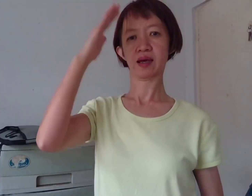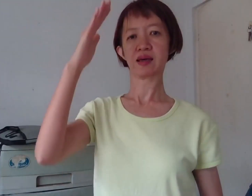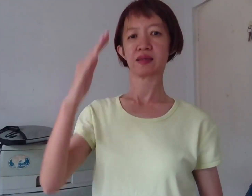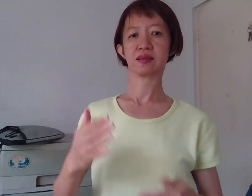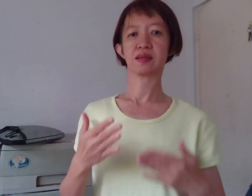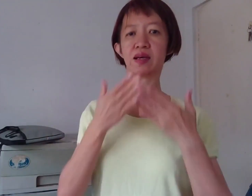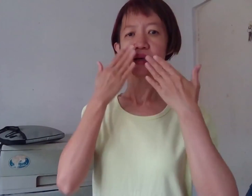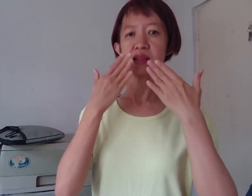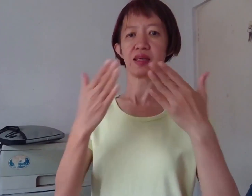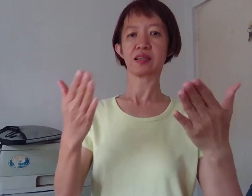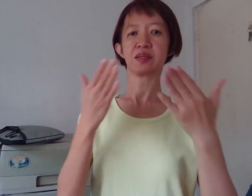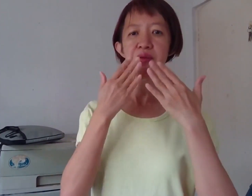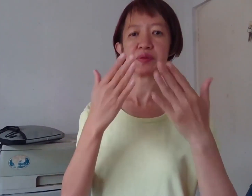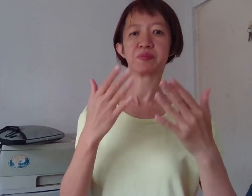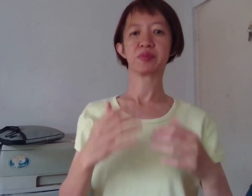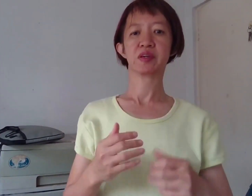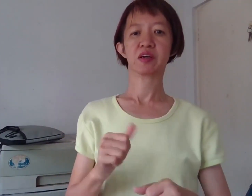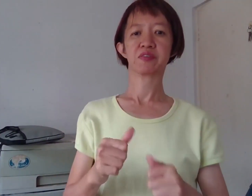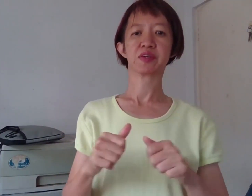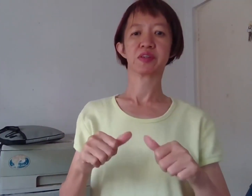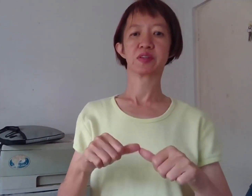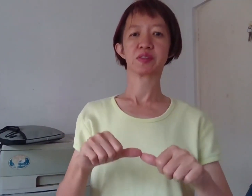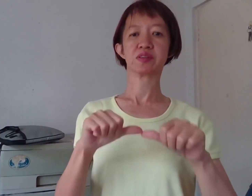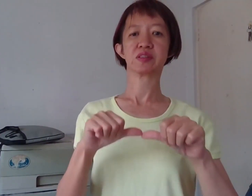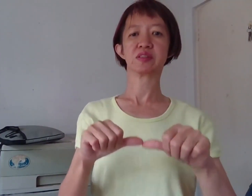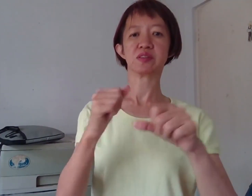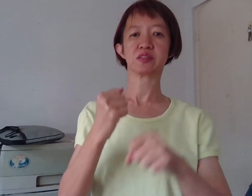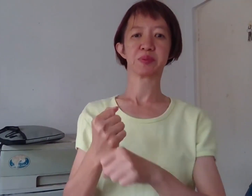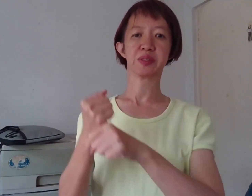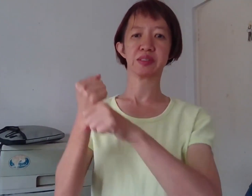Hi, thank you for your continued support.